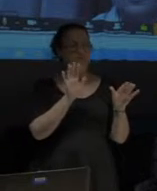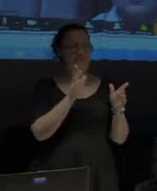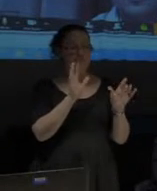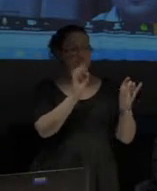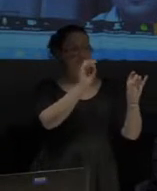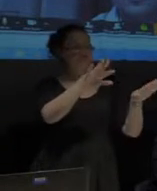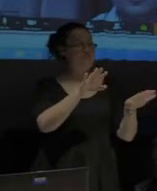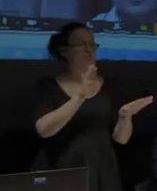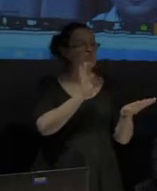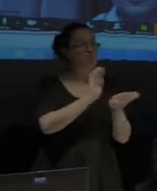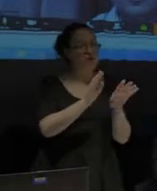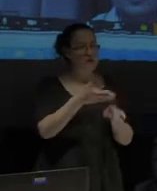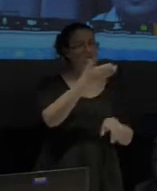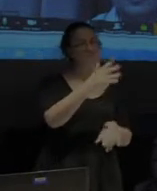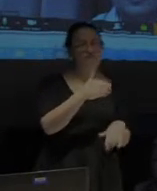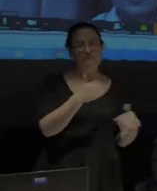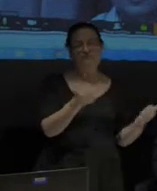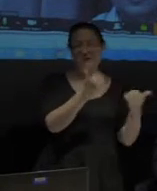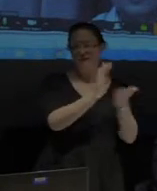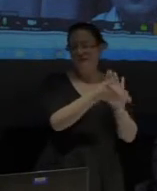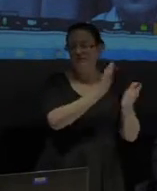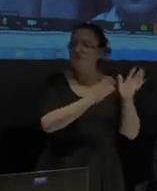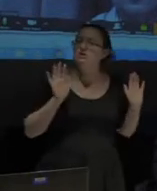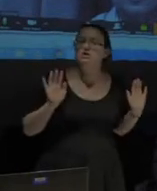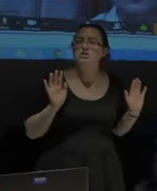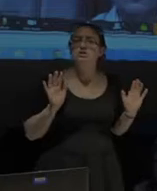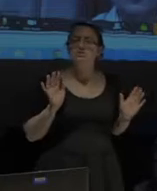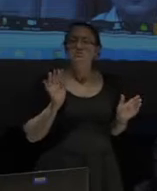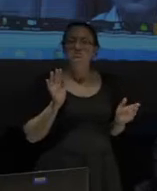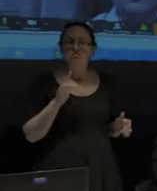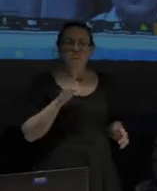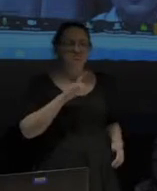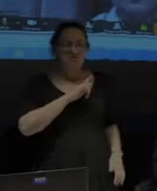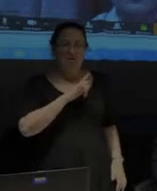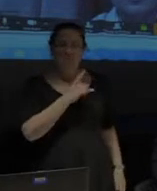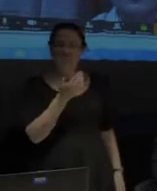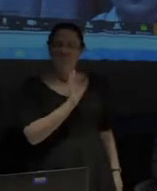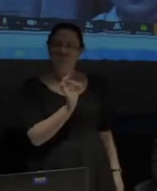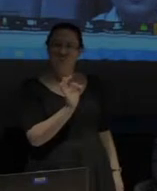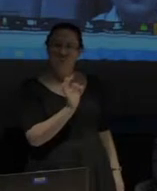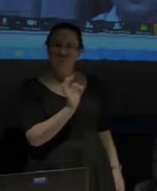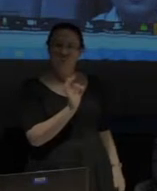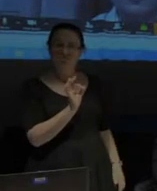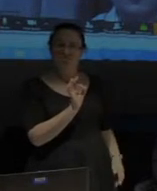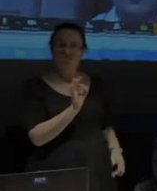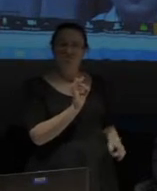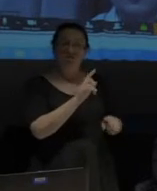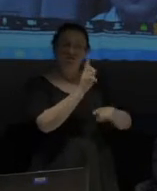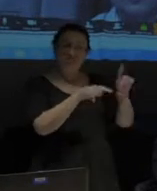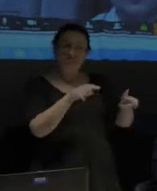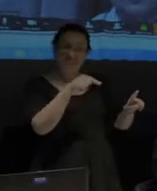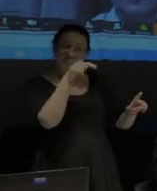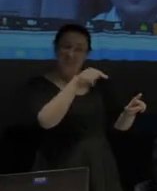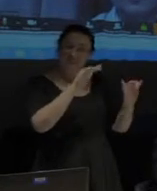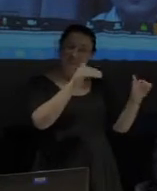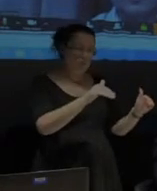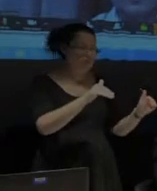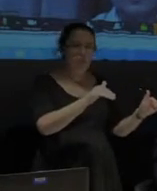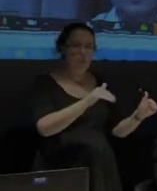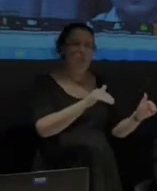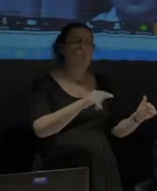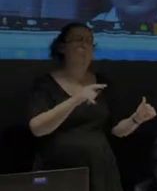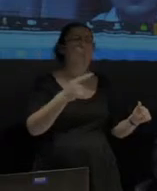training program, and therefore really, what was the purpose? It wasn't about diversity, it was avoiding a lawsuit. So we can say, well, everybody